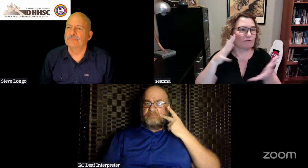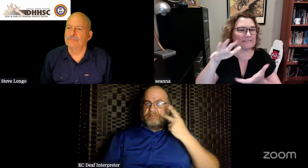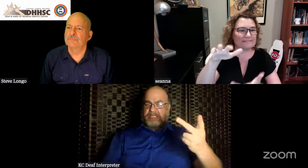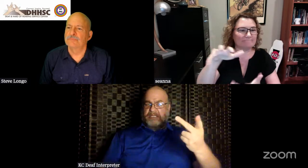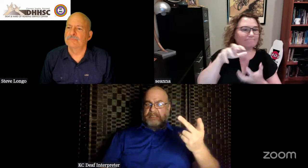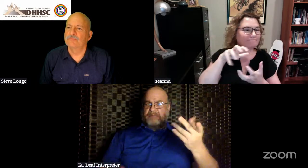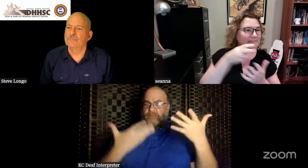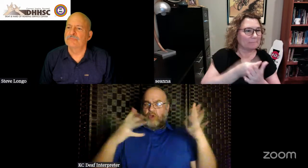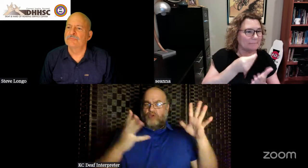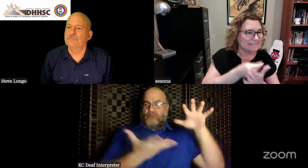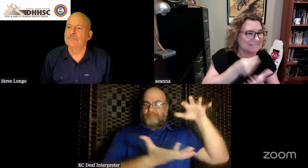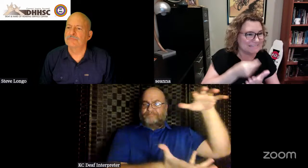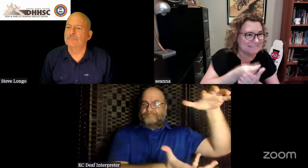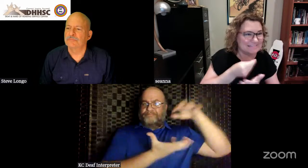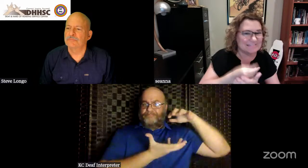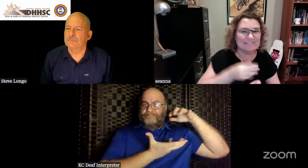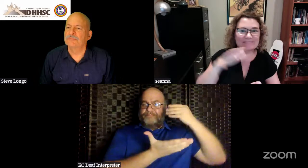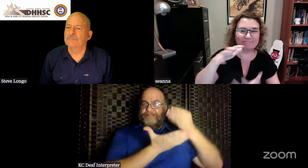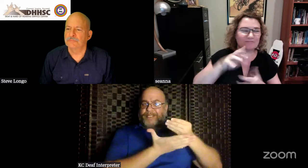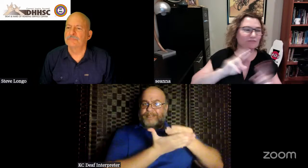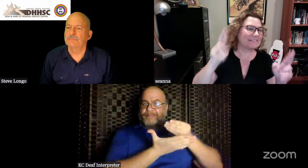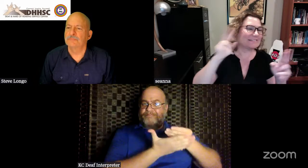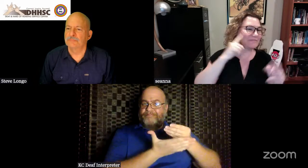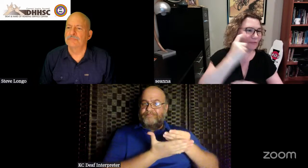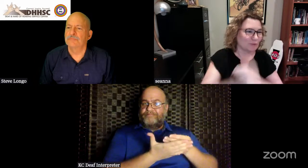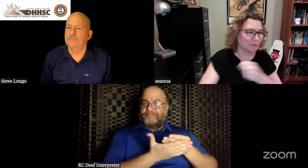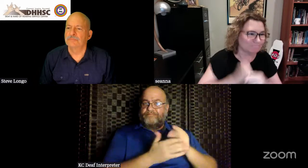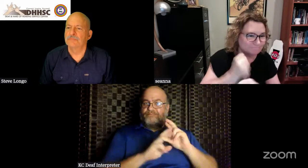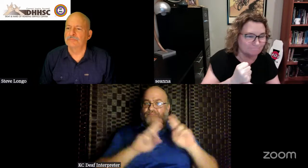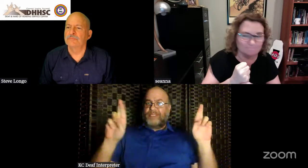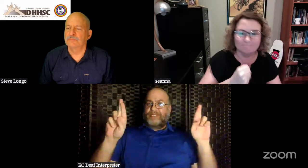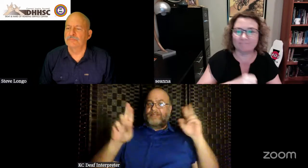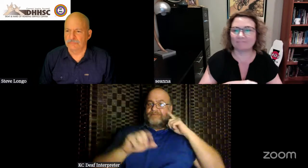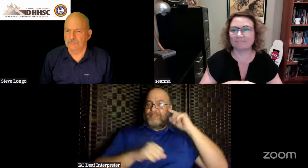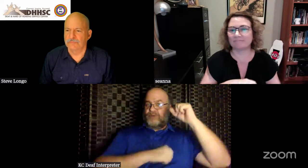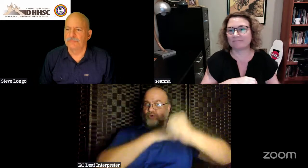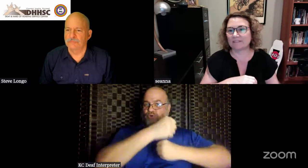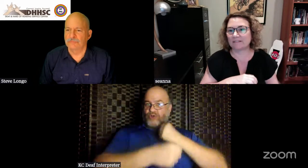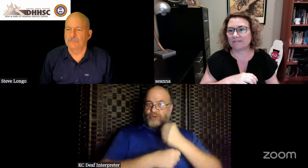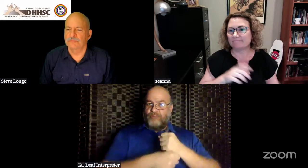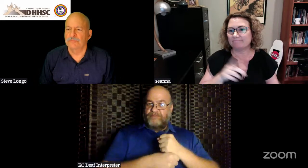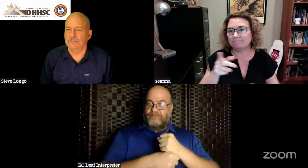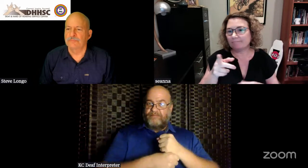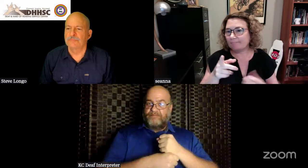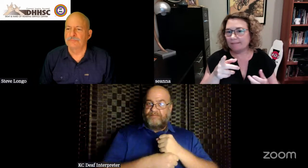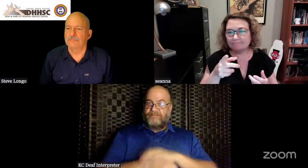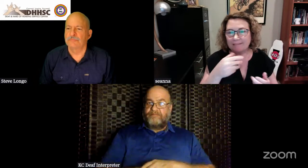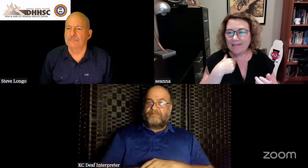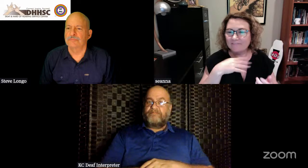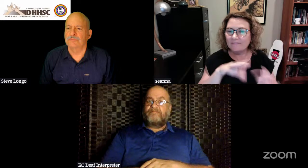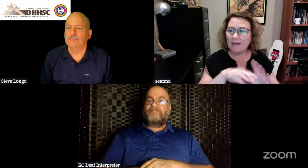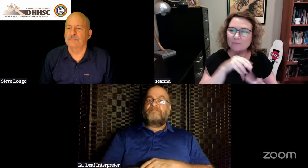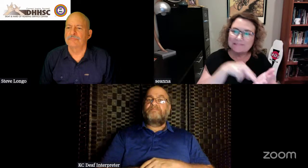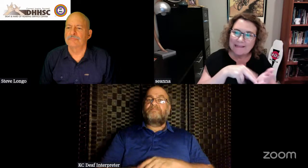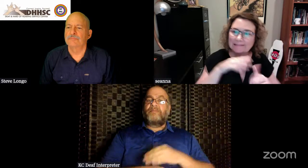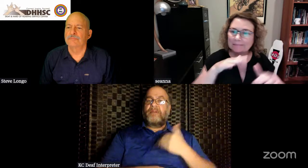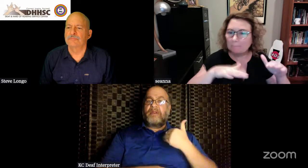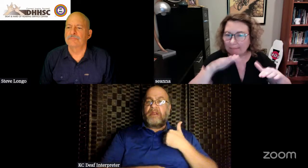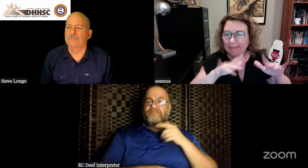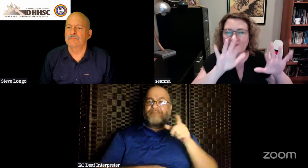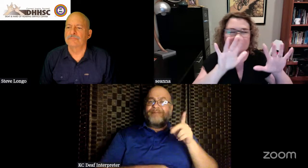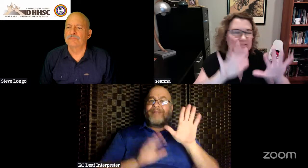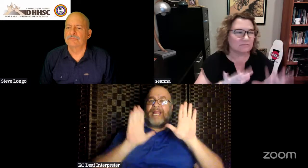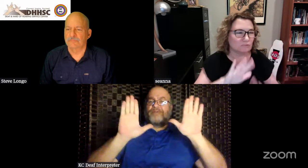This report, as you can see, the funds that have already that are already come in this fiscal